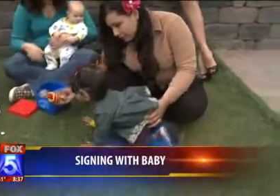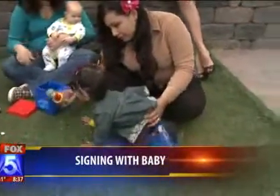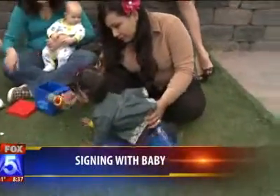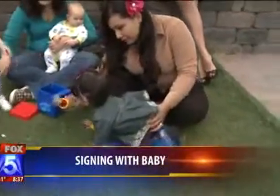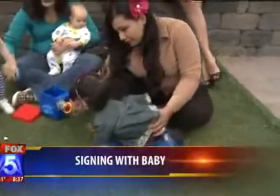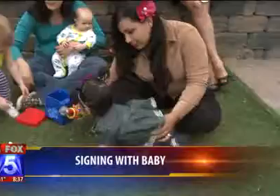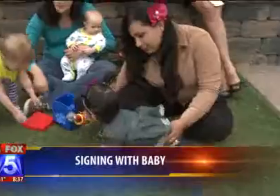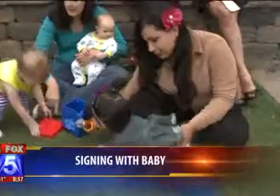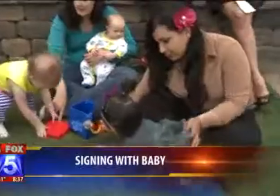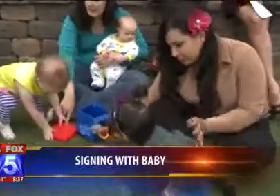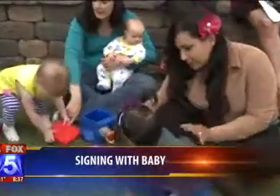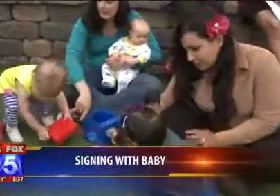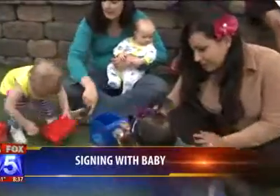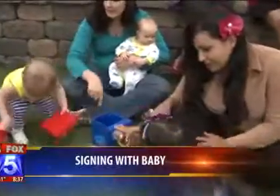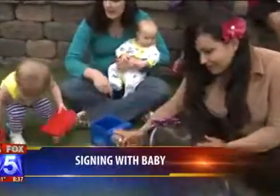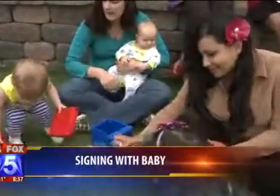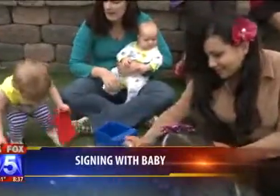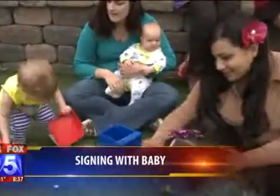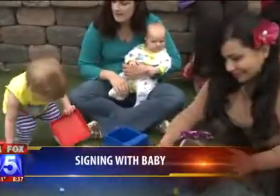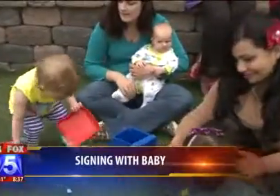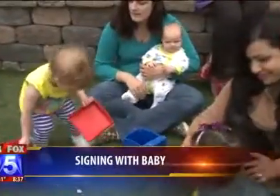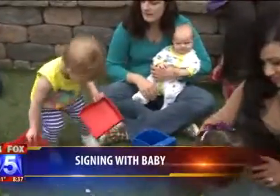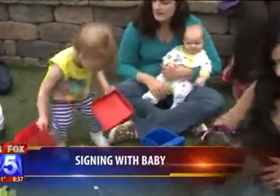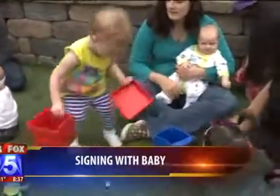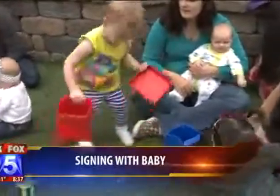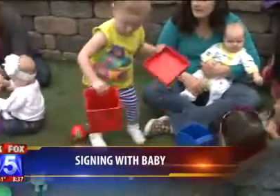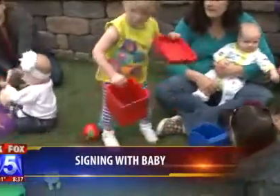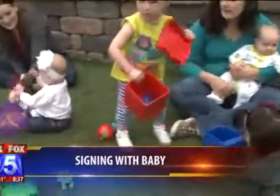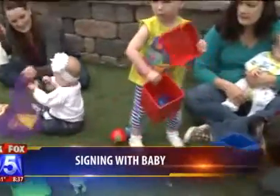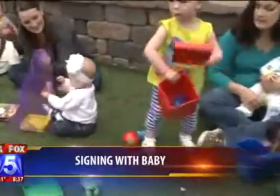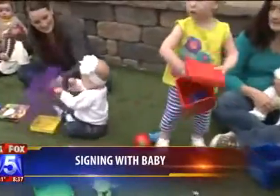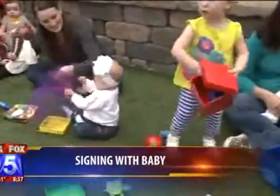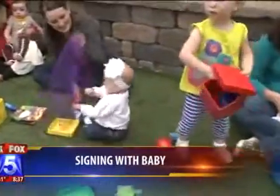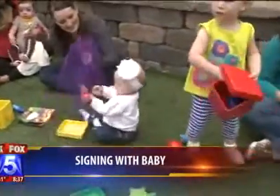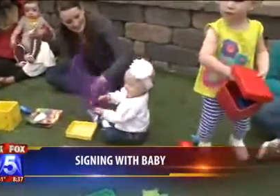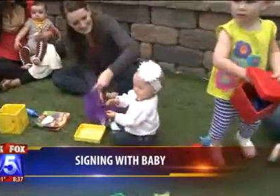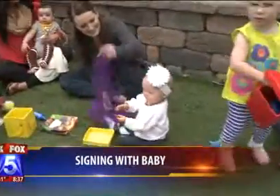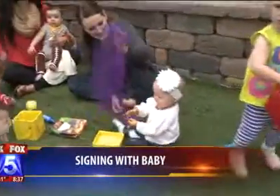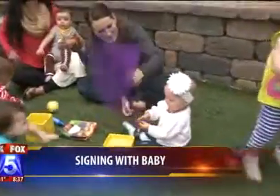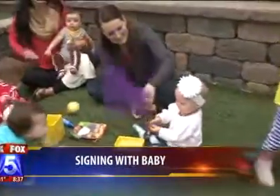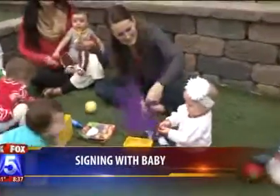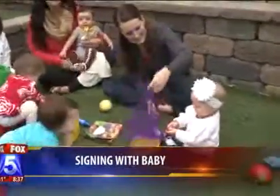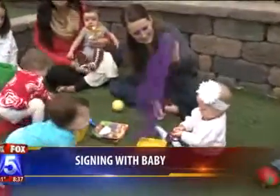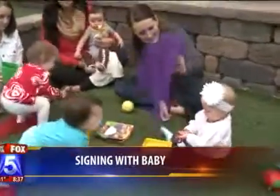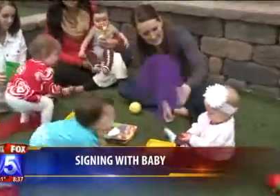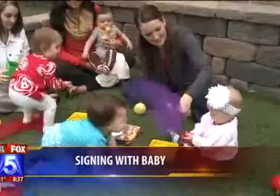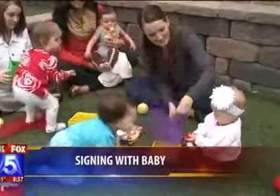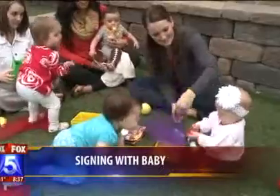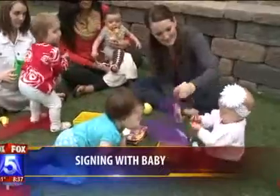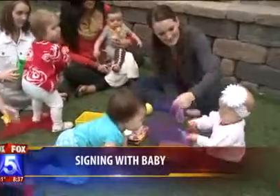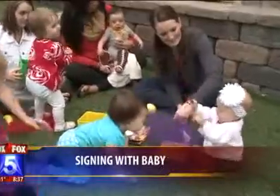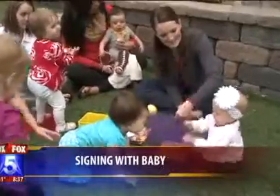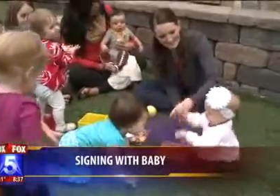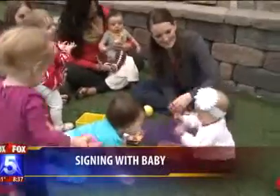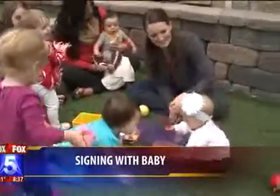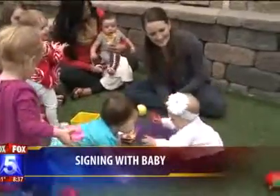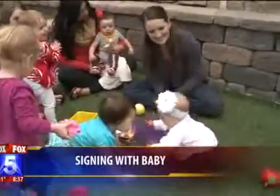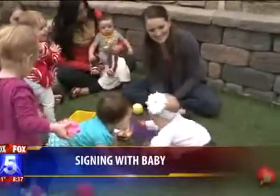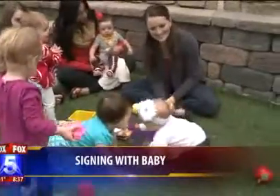and right hemisphere of their brain. But doesn't that make that like challenging? They're trying to learn how to speak, but at the same time learning another?